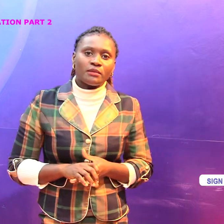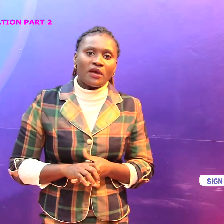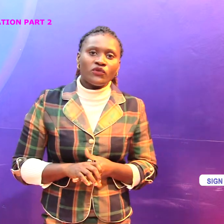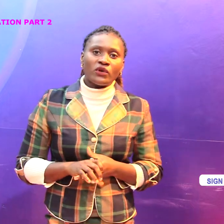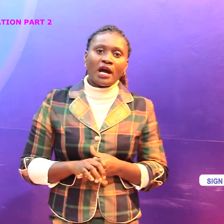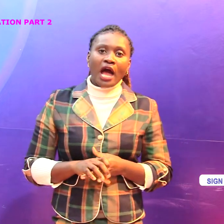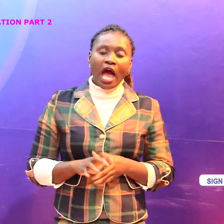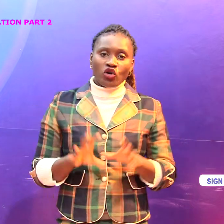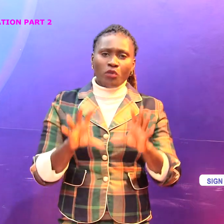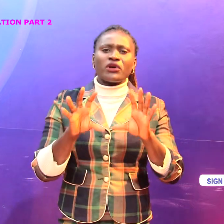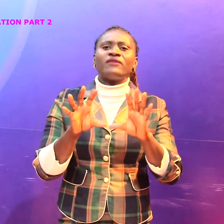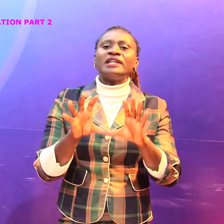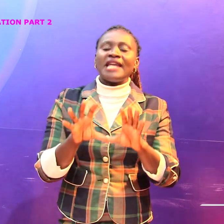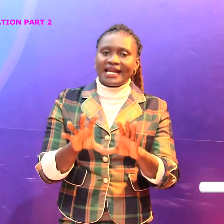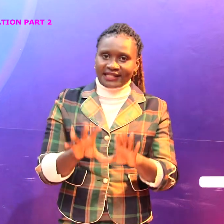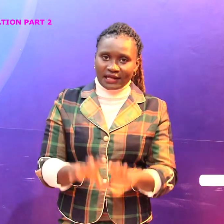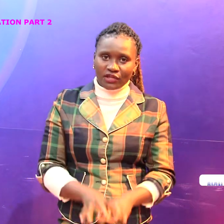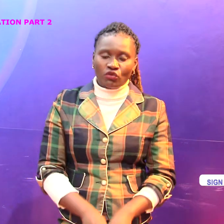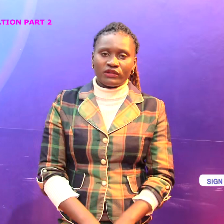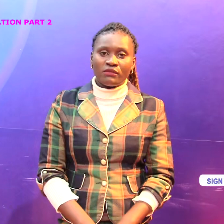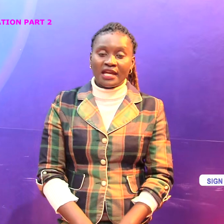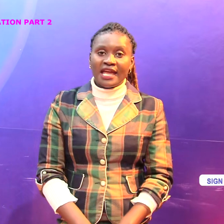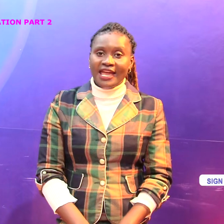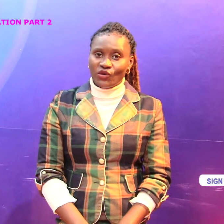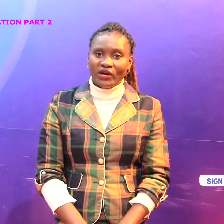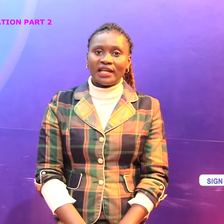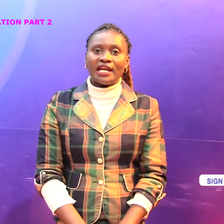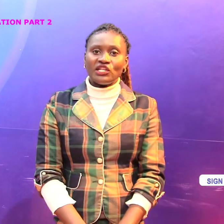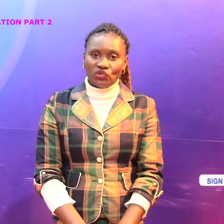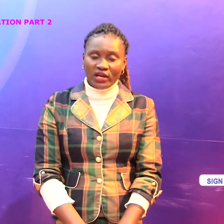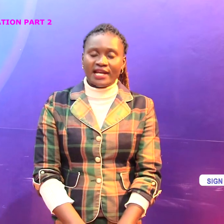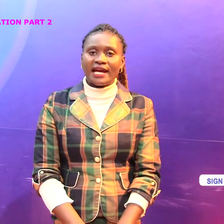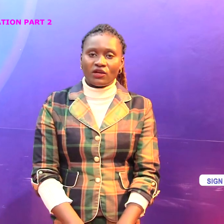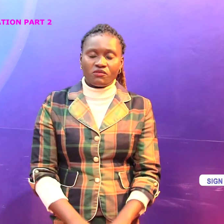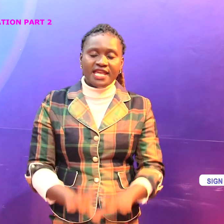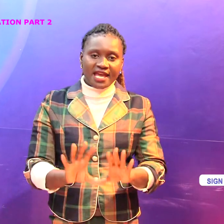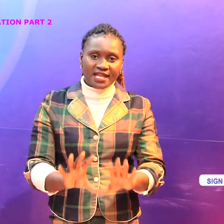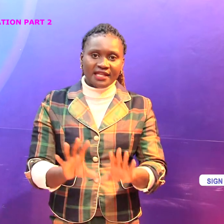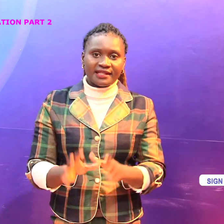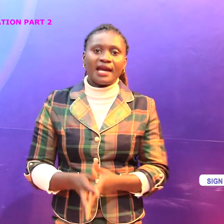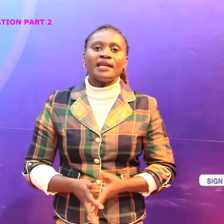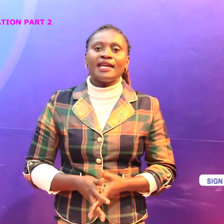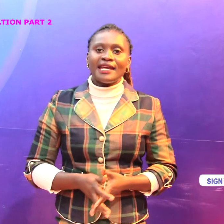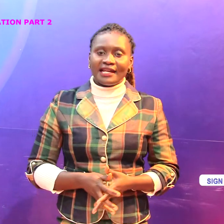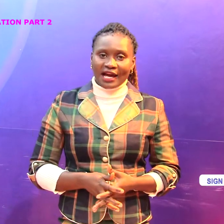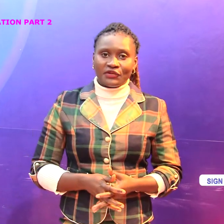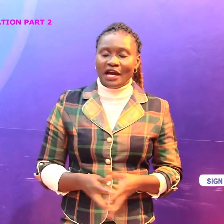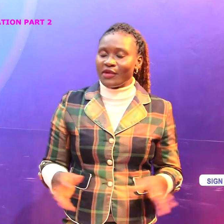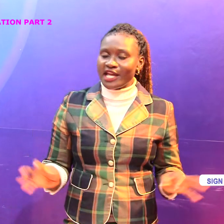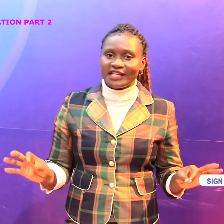my viewer. I hope you have learned something with me and you are really enjoying learning with me Kenyan Sign Language. I'm here just